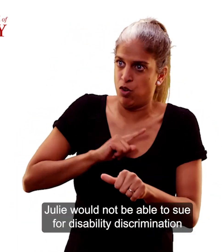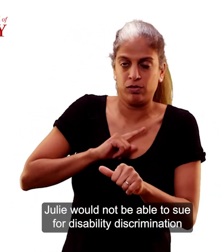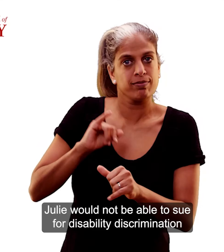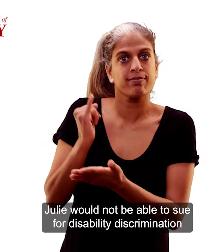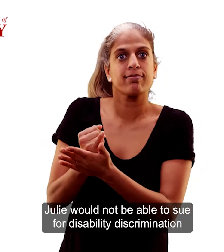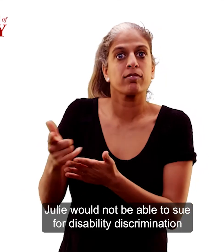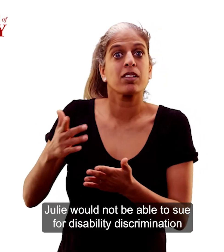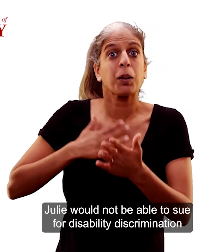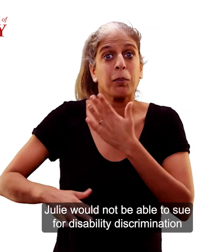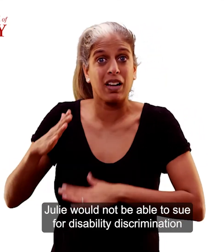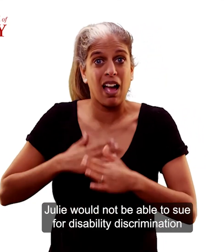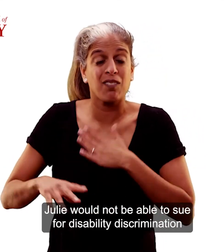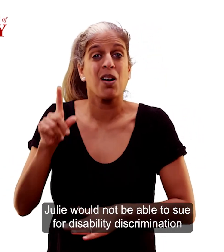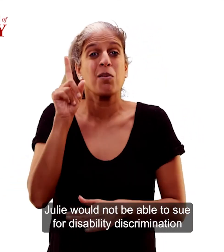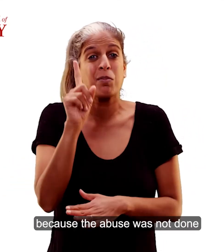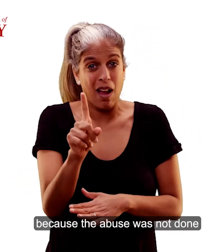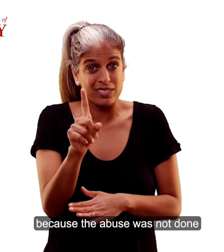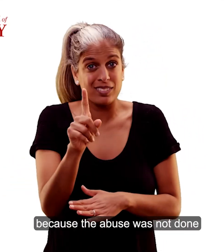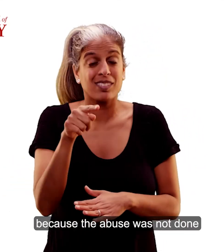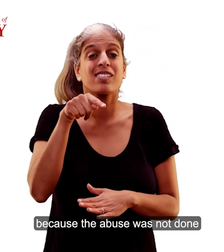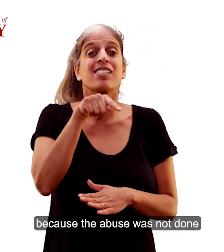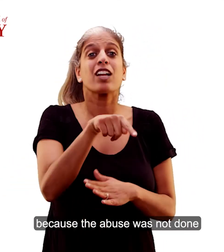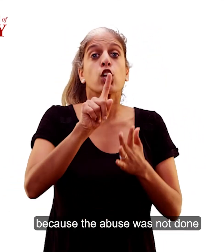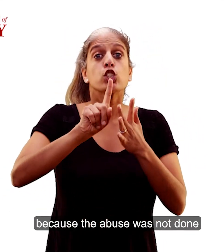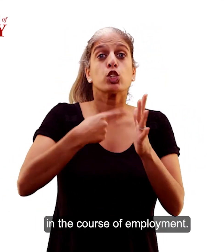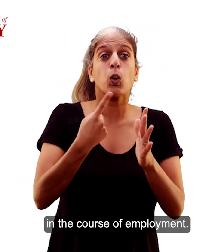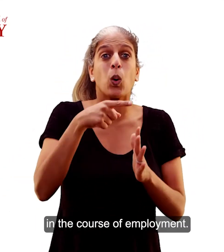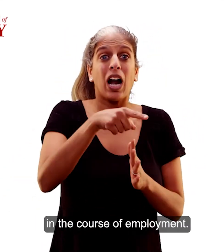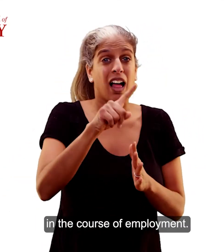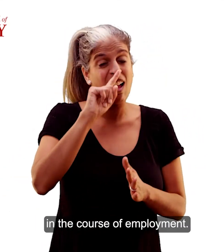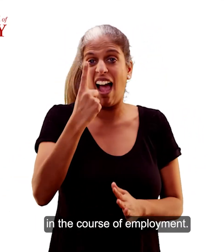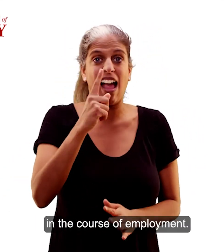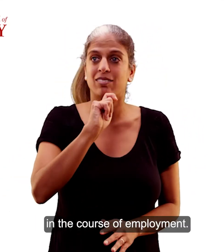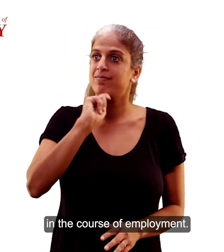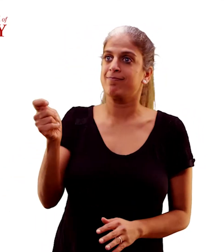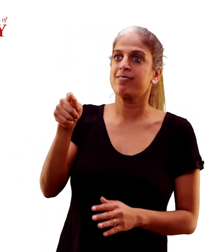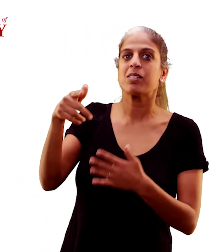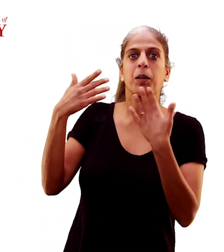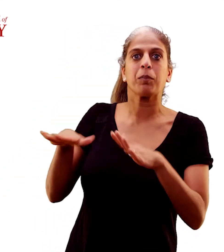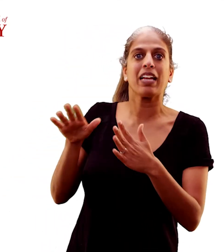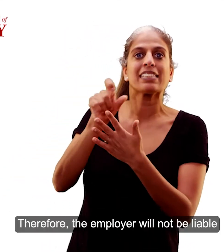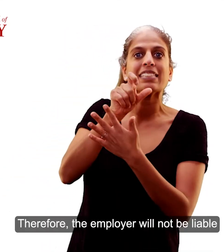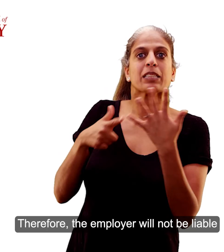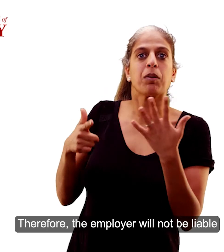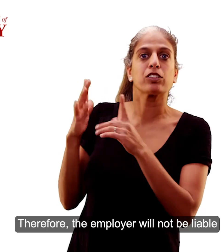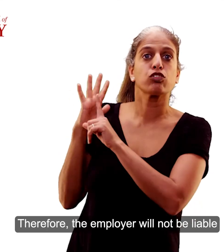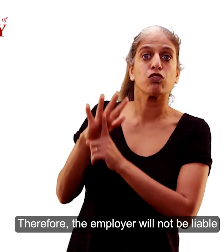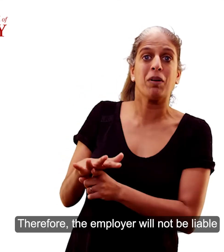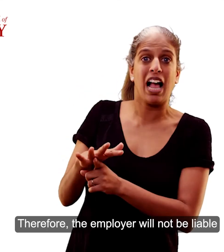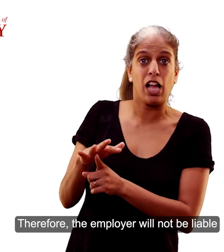for disability discrimination because the abuse was not done in the course of employment. Therefore, the employer will